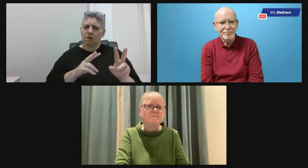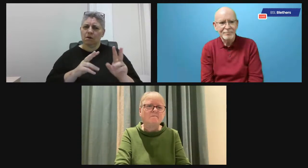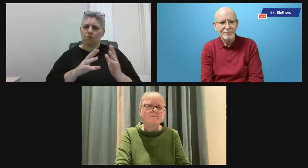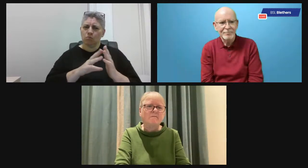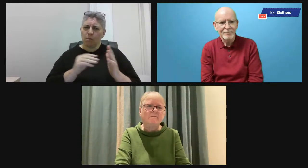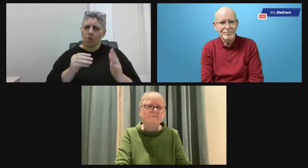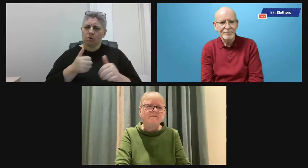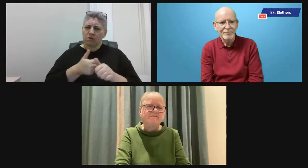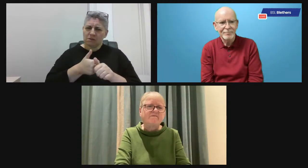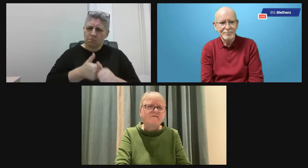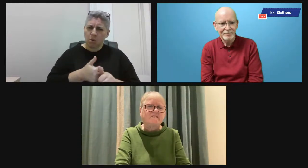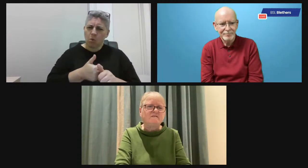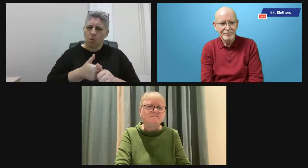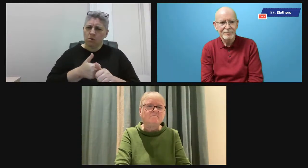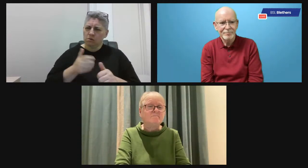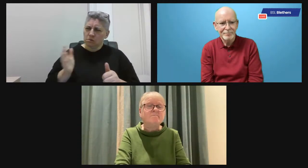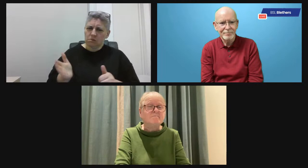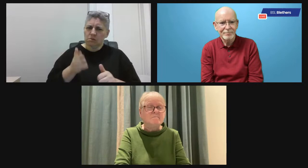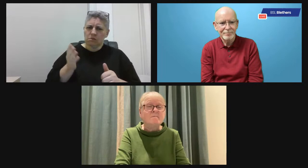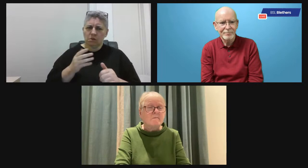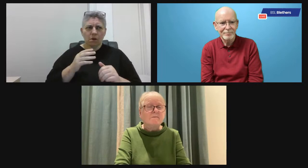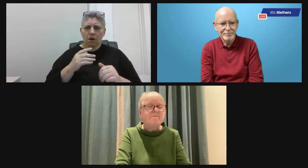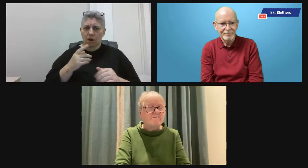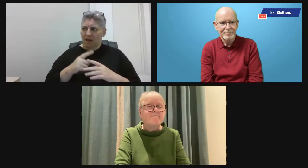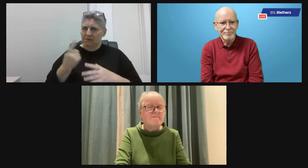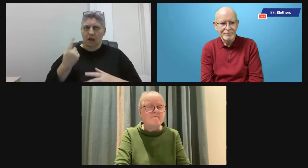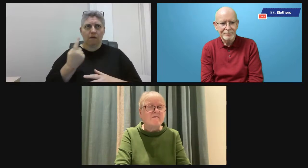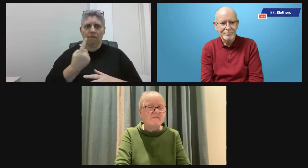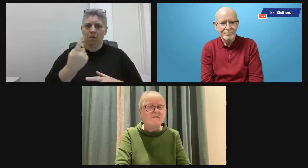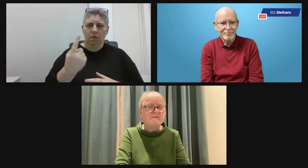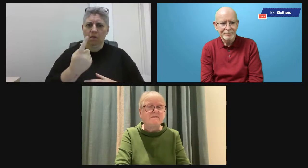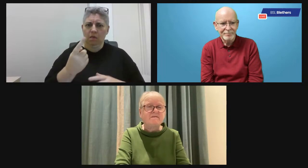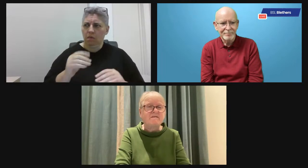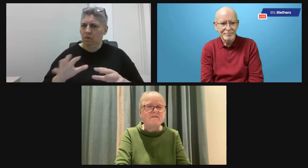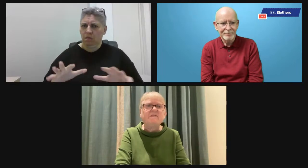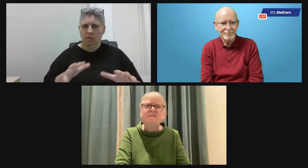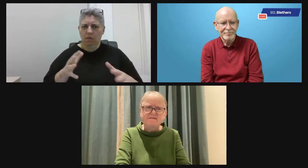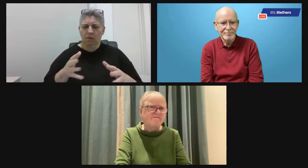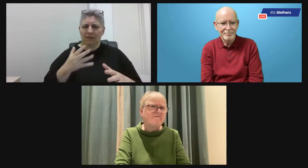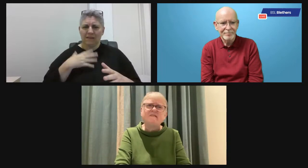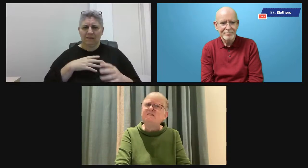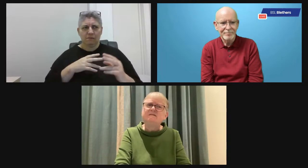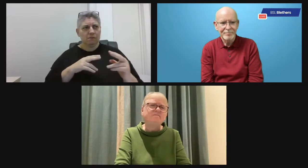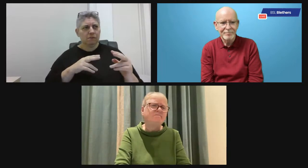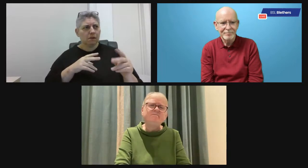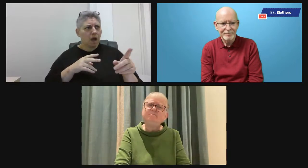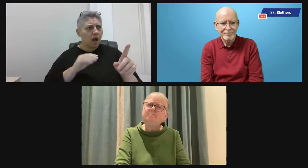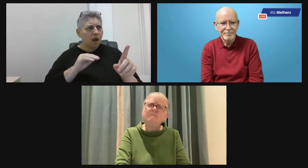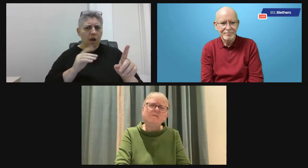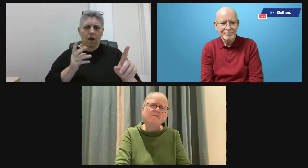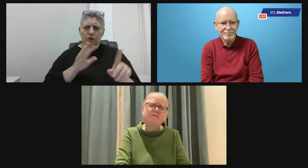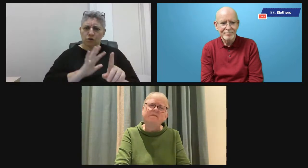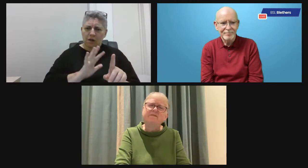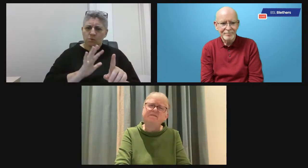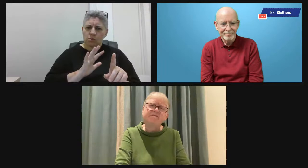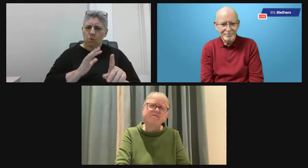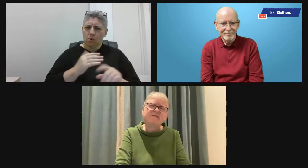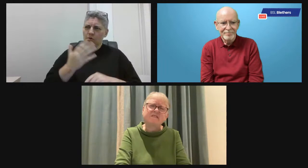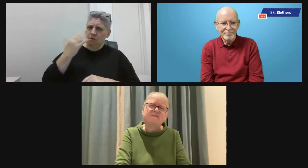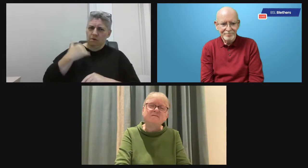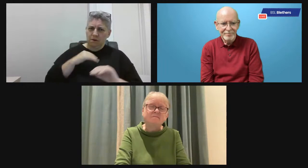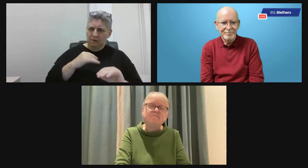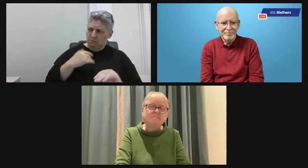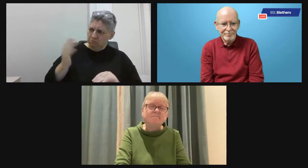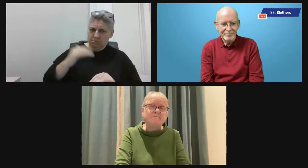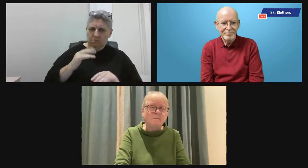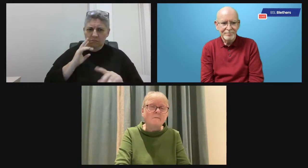Well, I suppose what you said there, Clark, is so important that we have role models as well, because if you've got one deaf child at